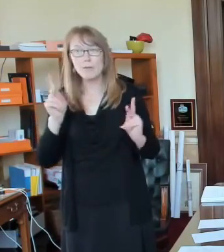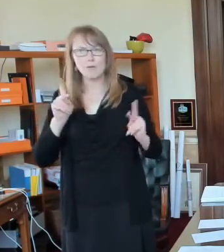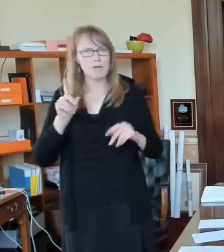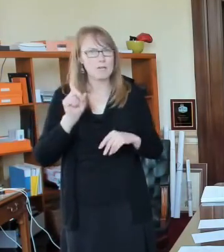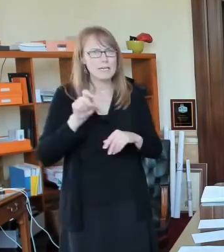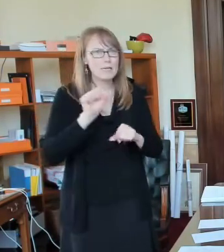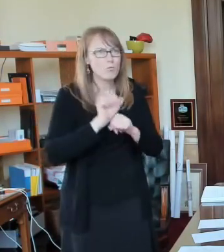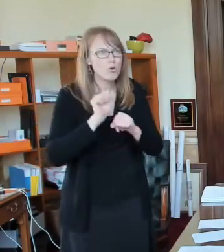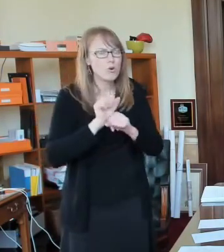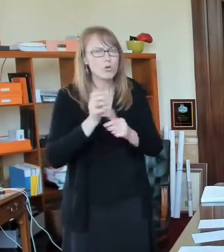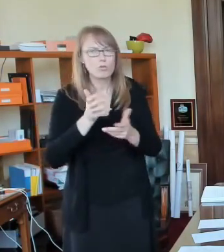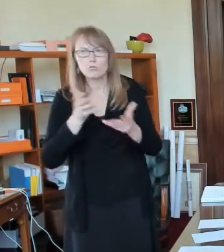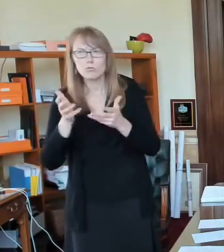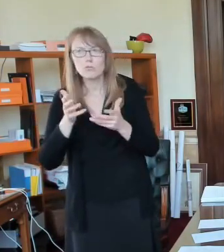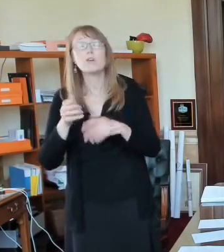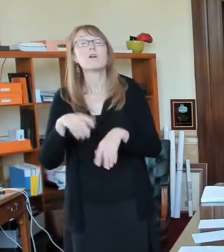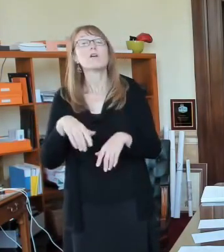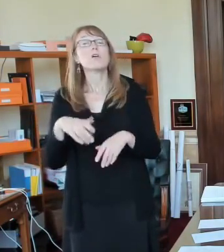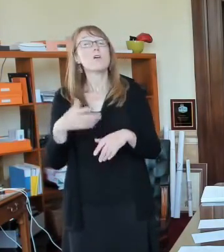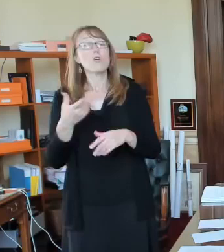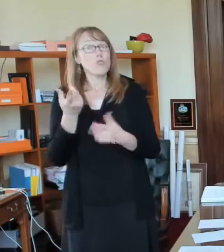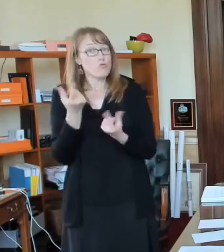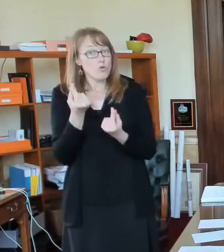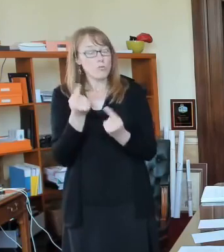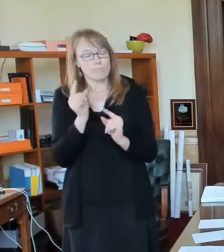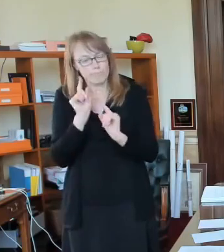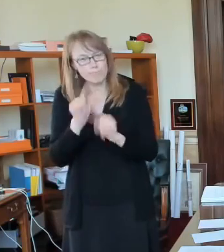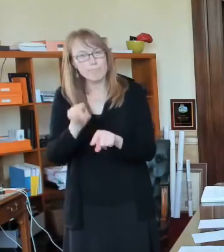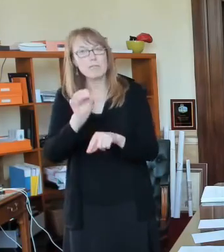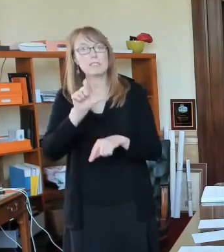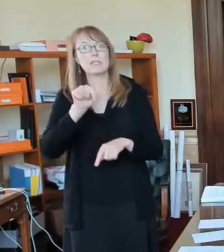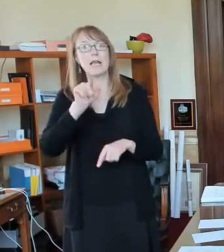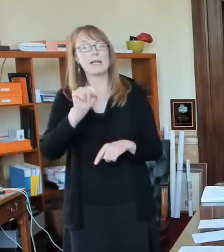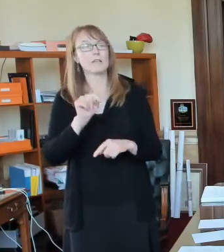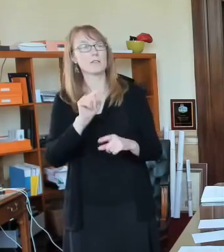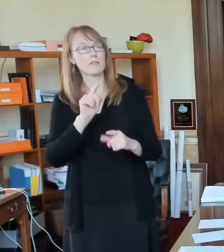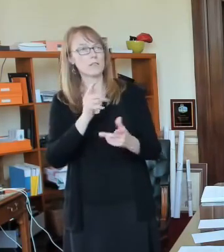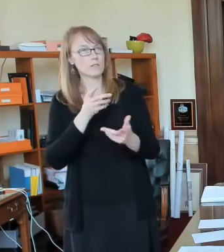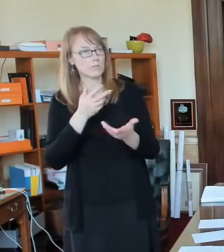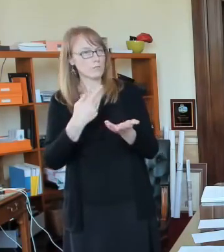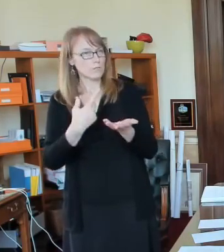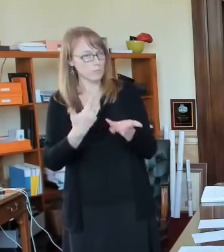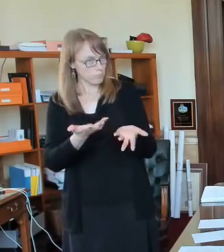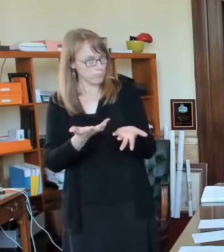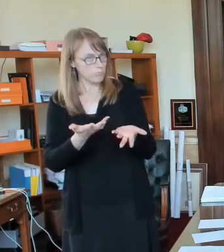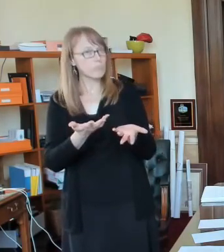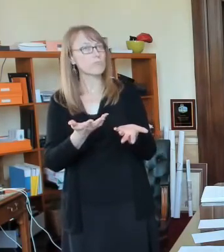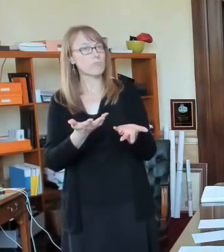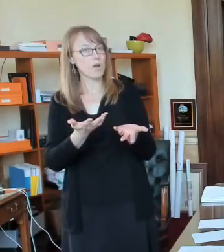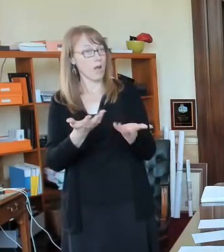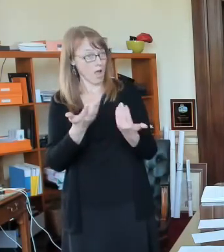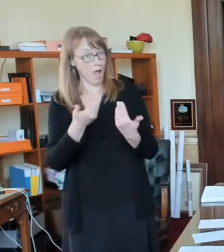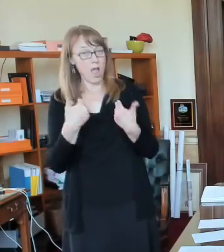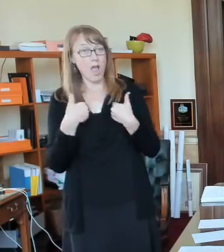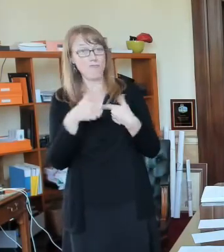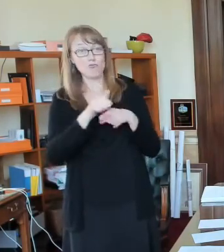can get additional training, can get connected with job openings that might fit their skill